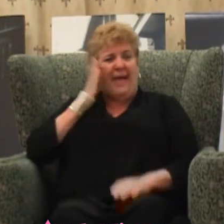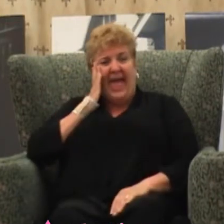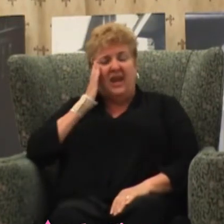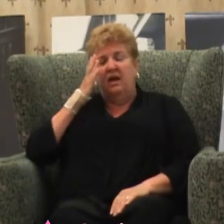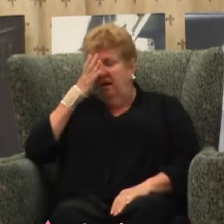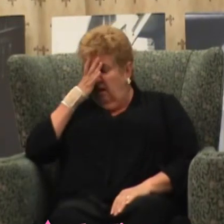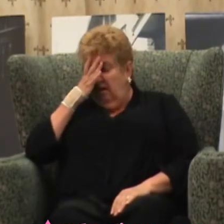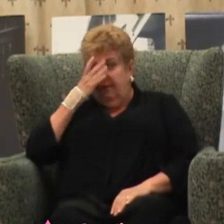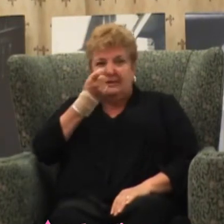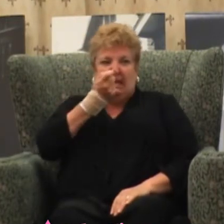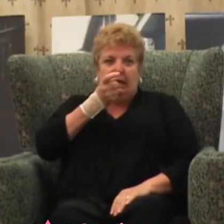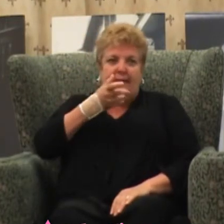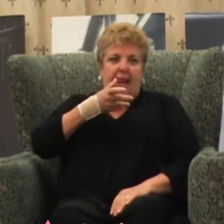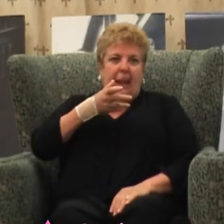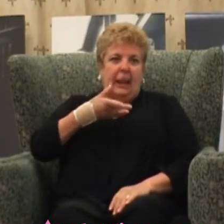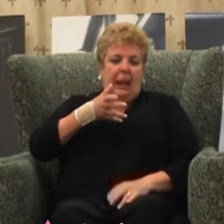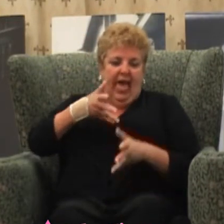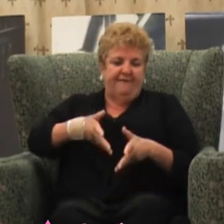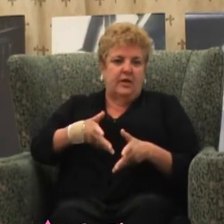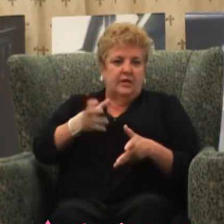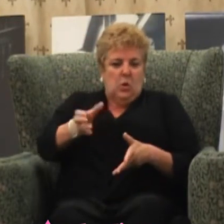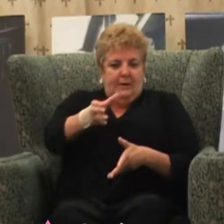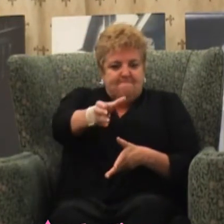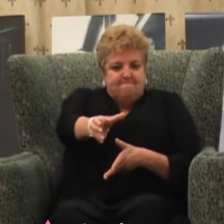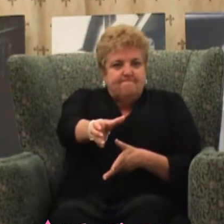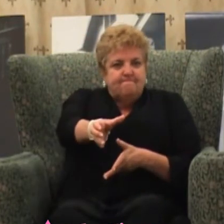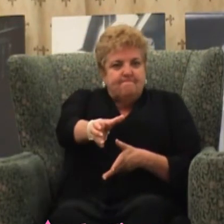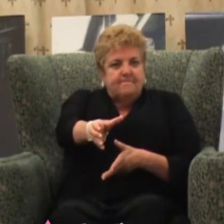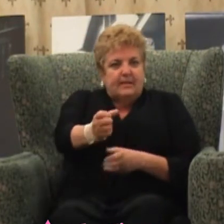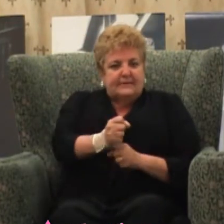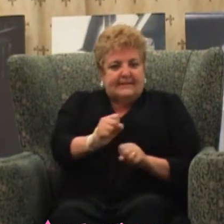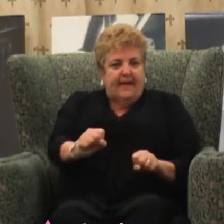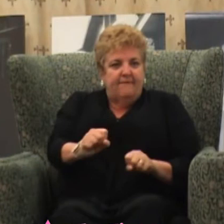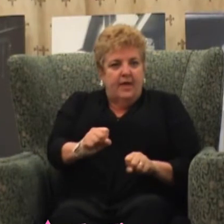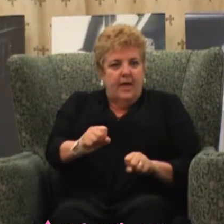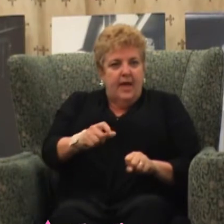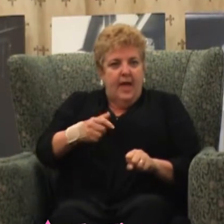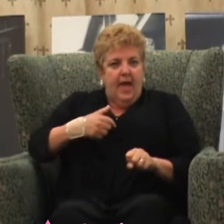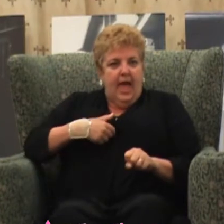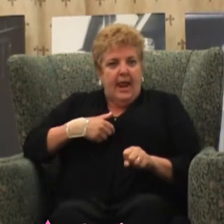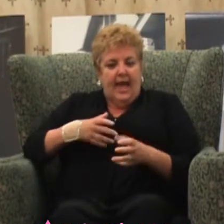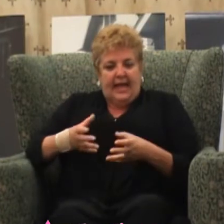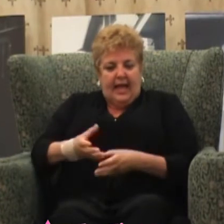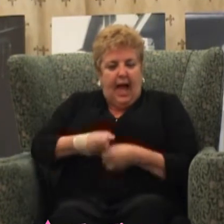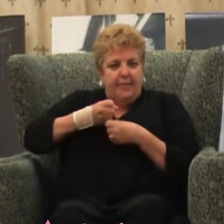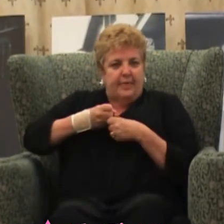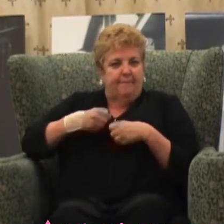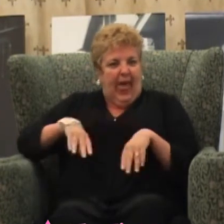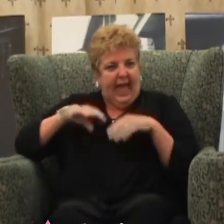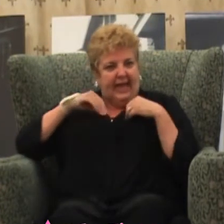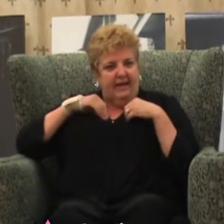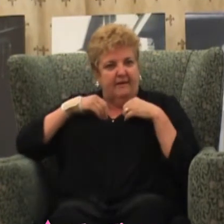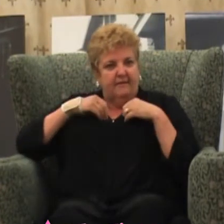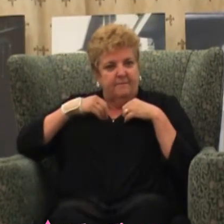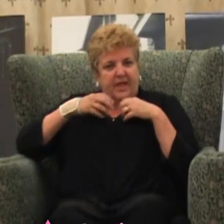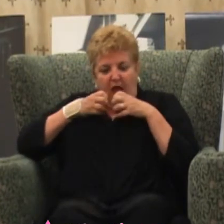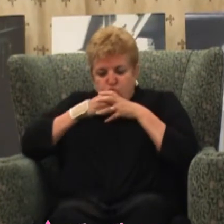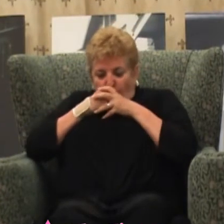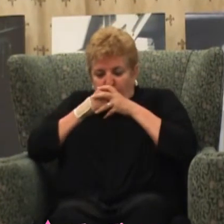bit left. I set it in a safe place, and I grabbed this bedspread off the bed, and I started sucking whiskey out of it.